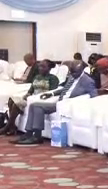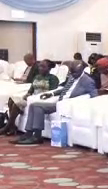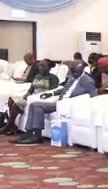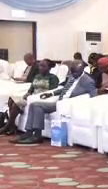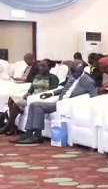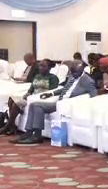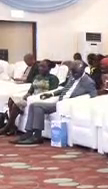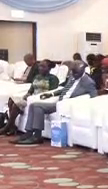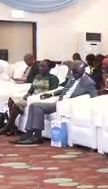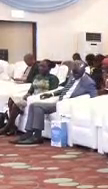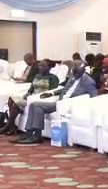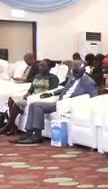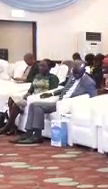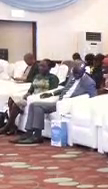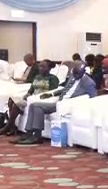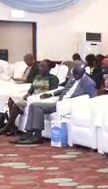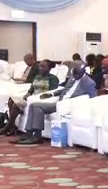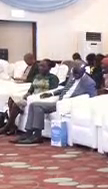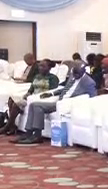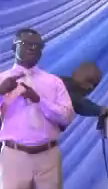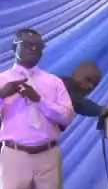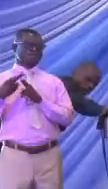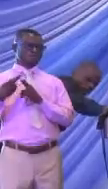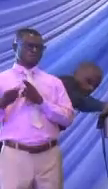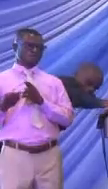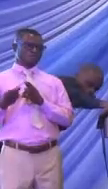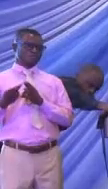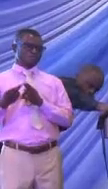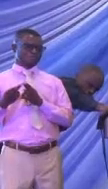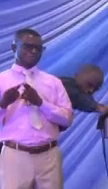got the results.